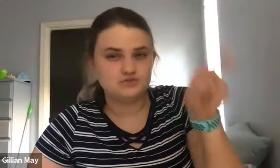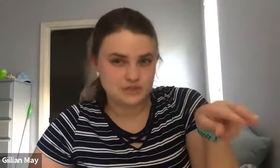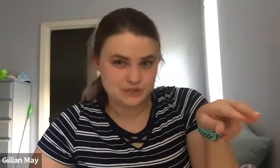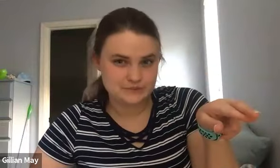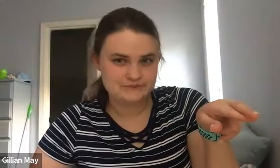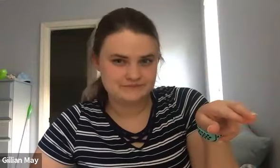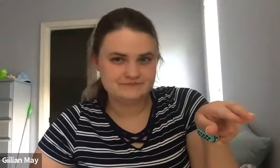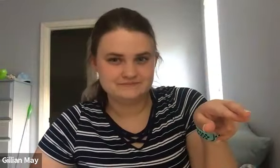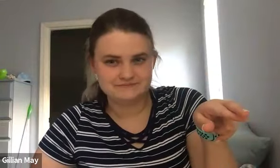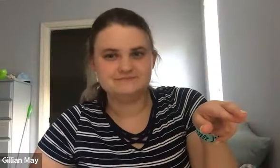Restroom.